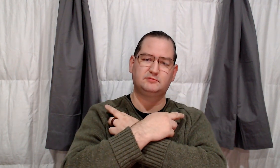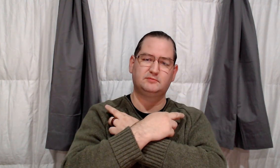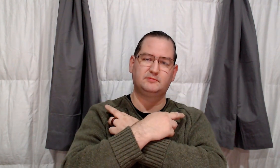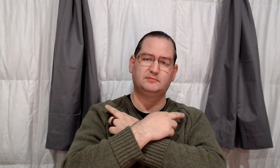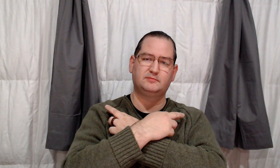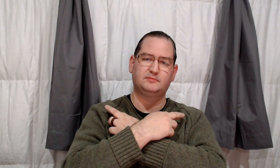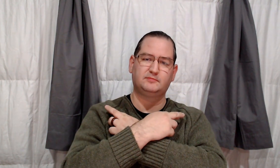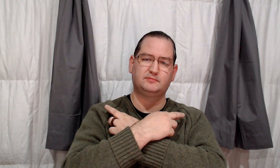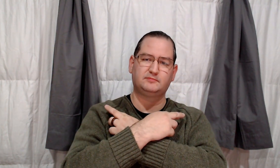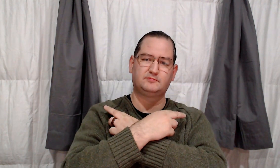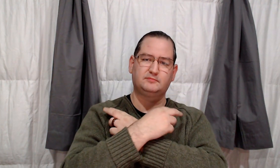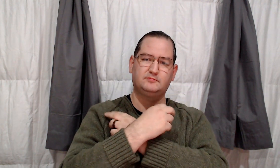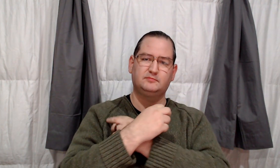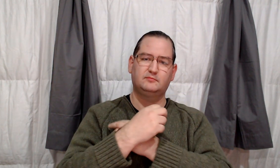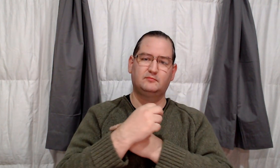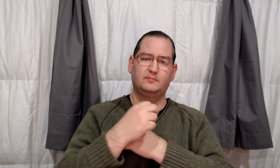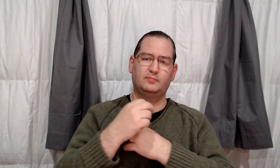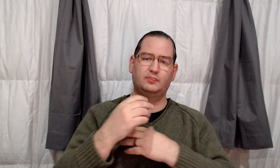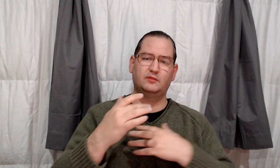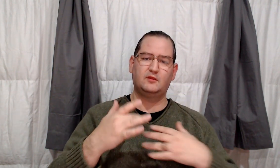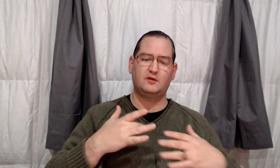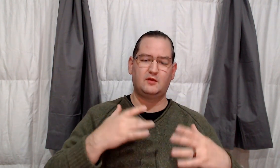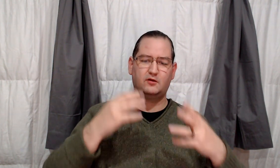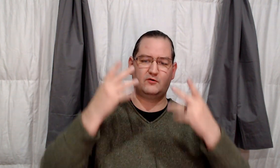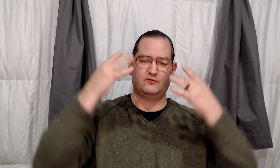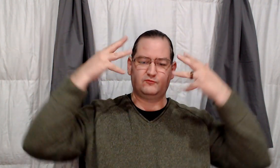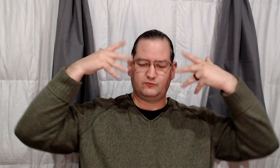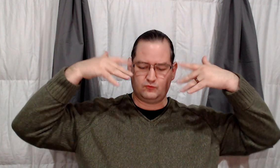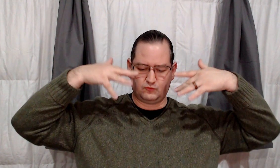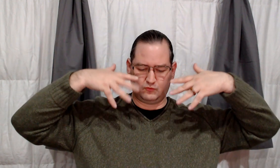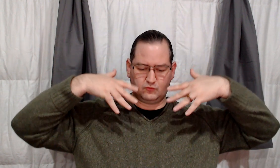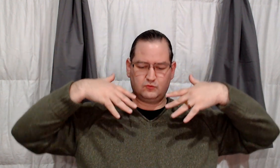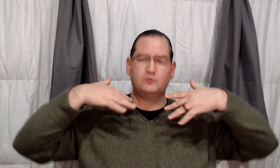That feeling spreading into your throat relaxing.